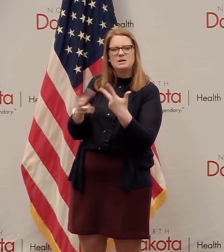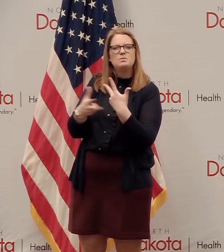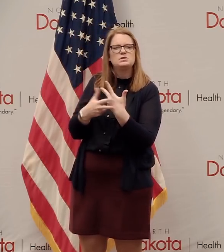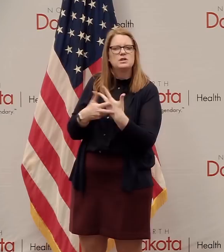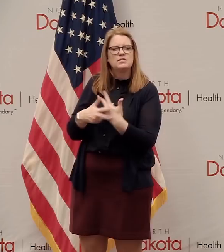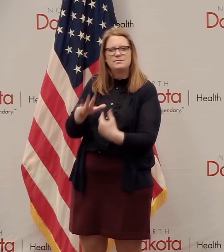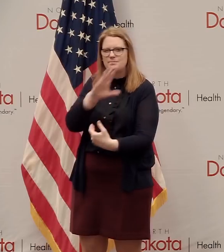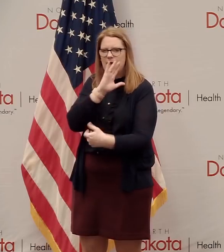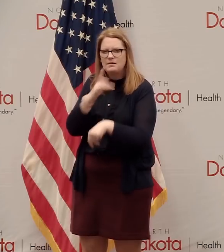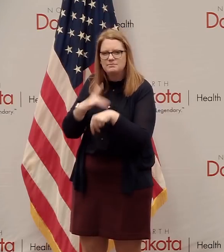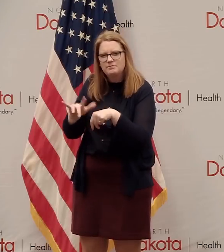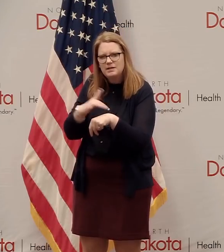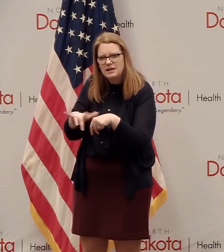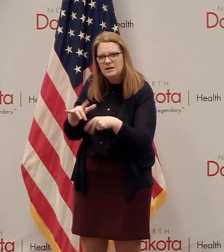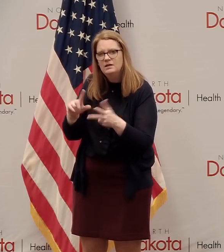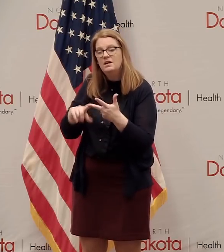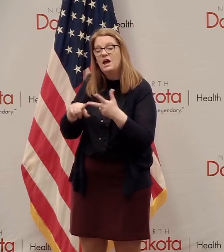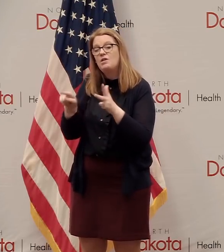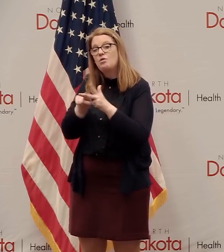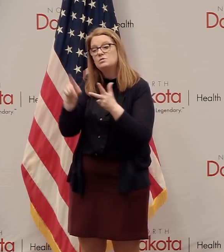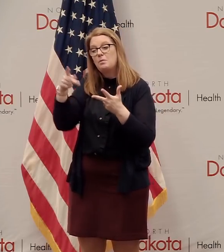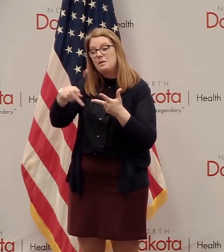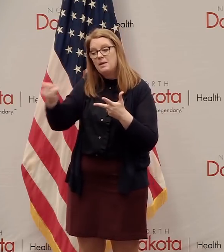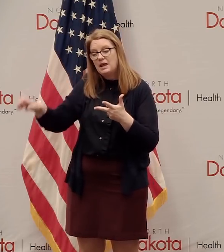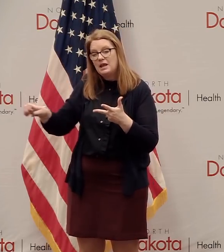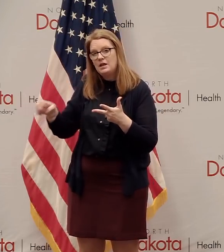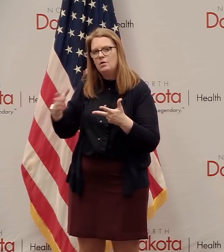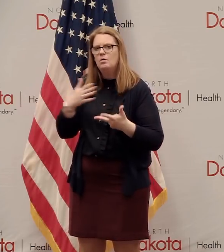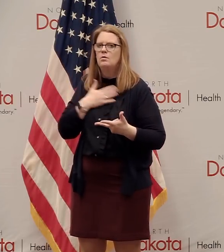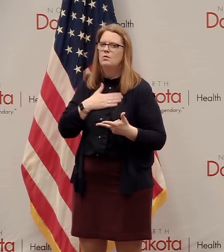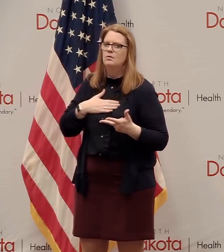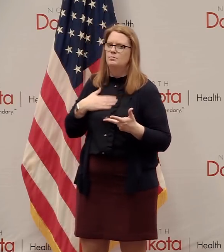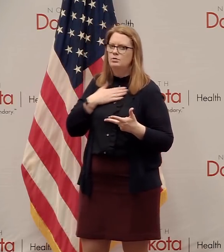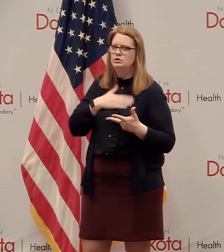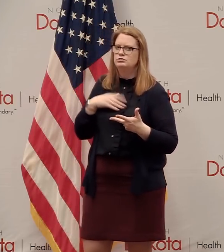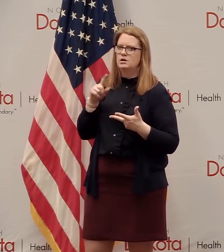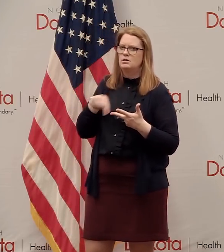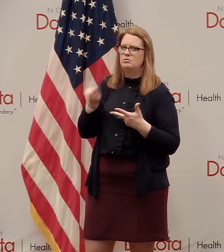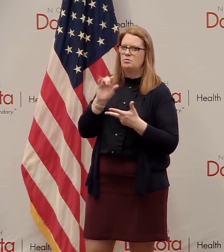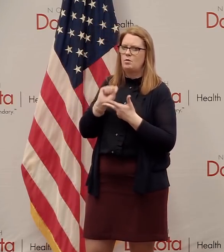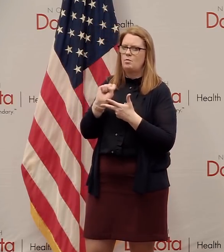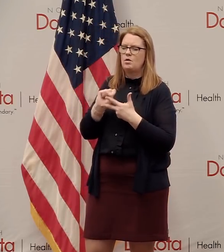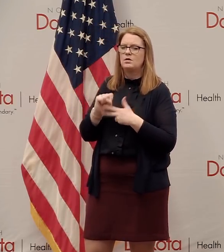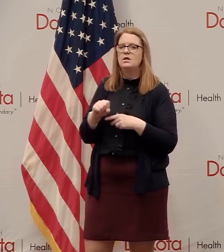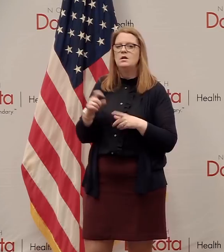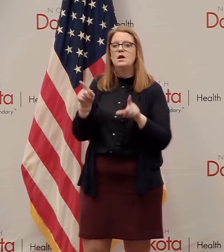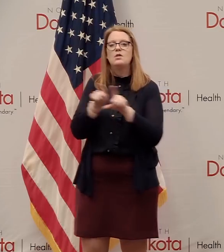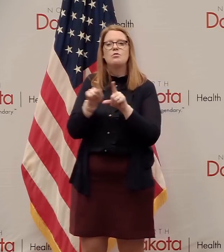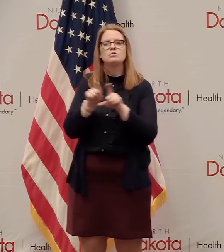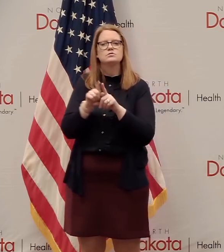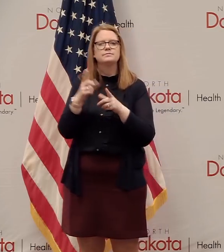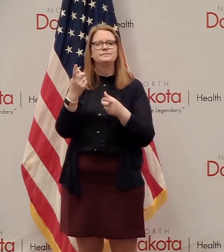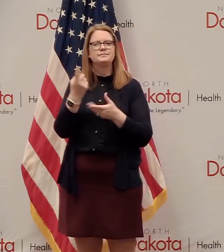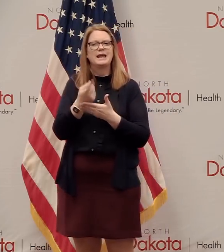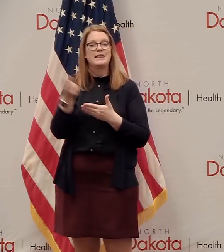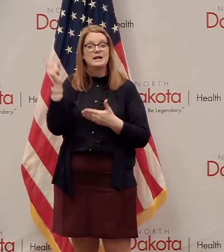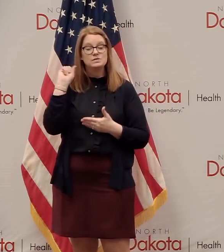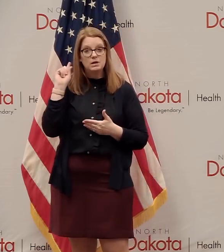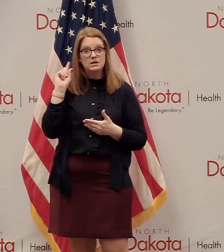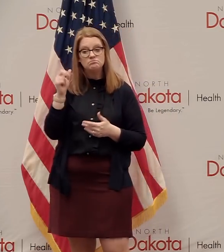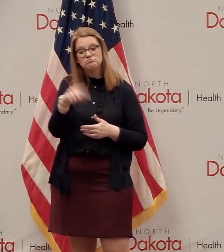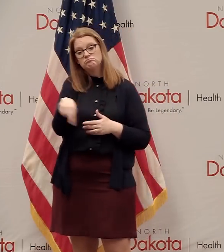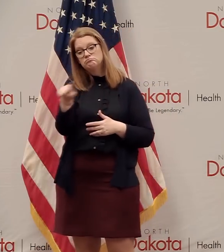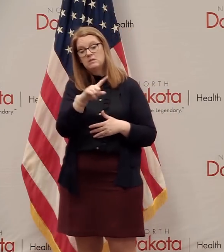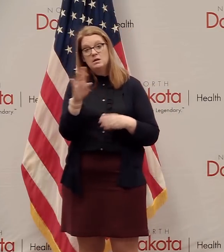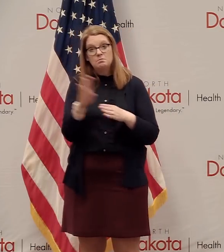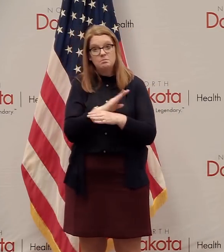hospital capacity, in some cases PPE, and we appreciate them for doing that. But as we've said last week, any business that